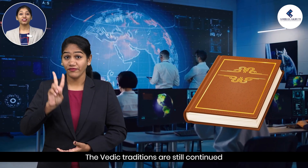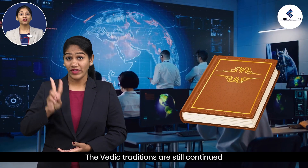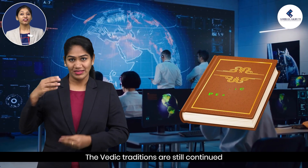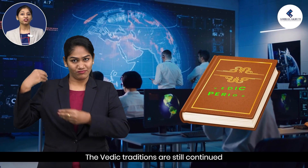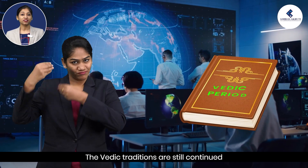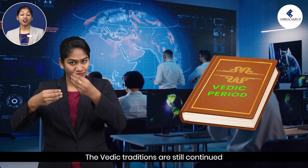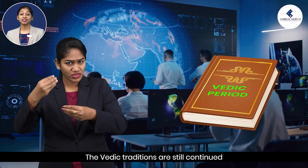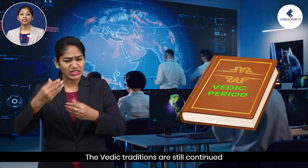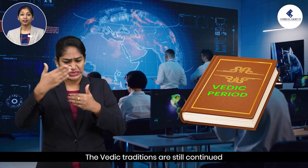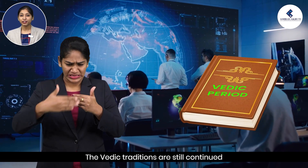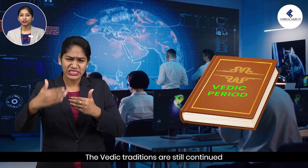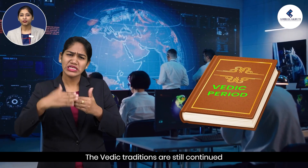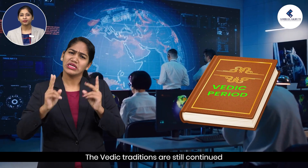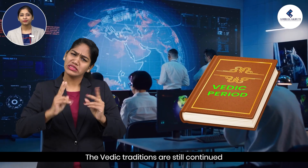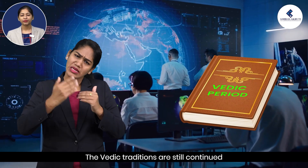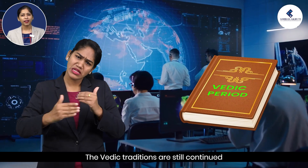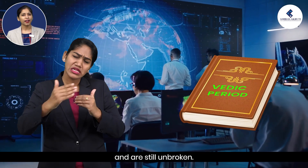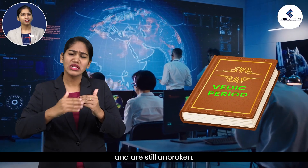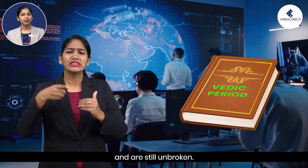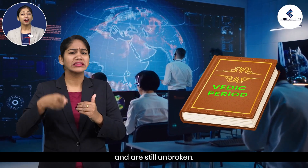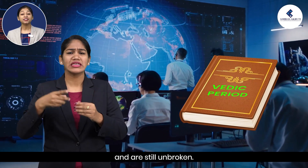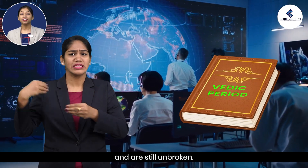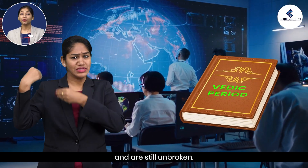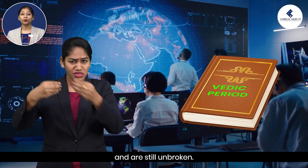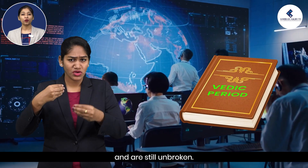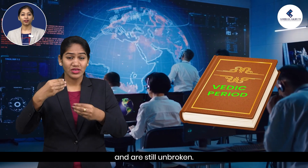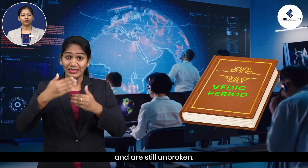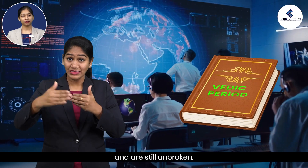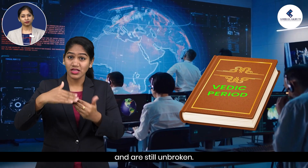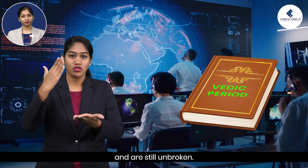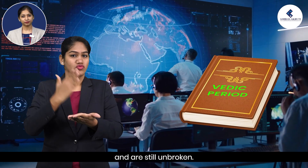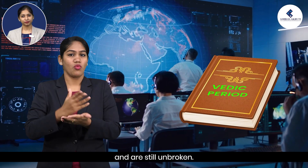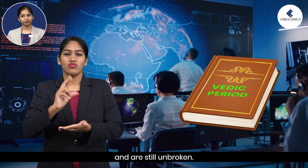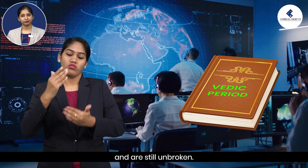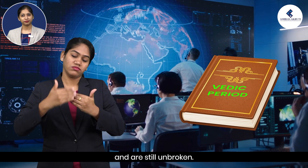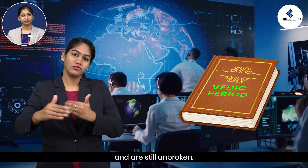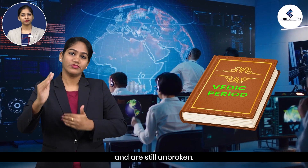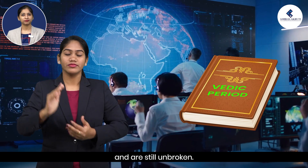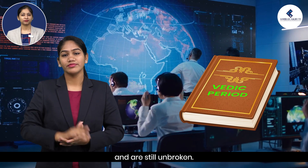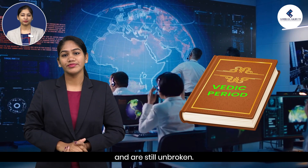The Vedic traditions are still continued and are still unbroken.